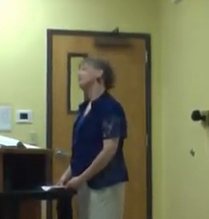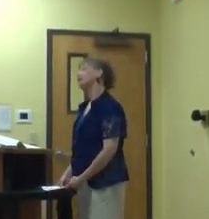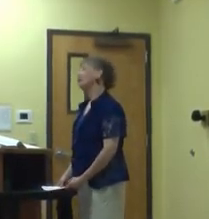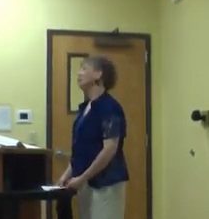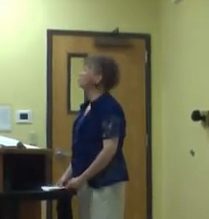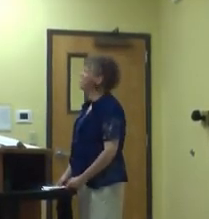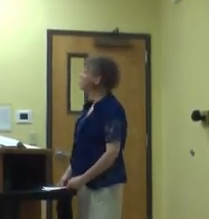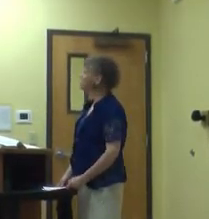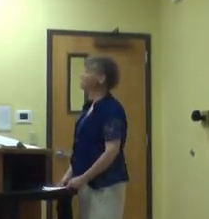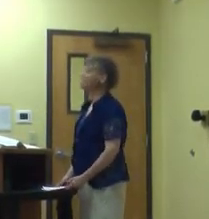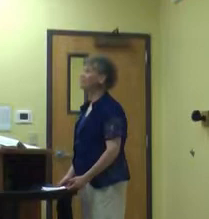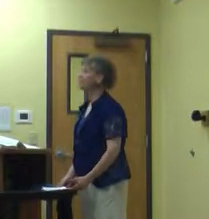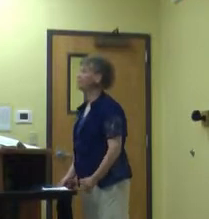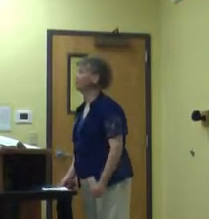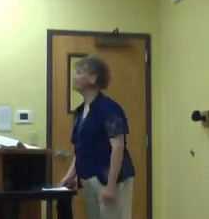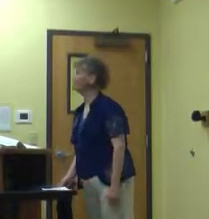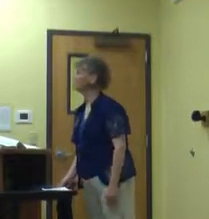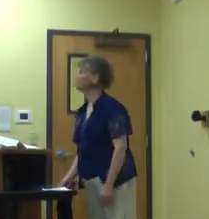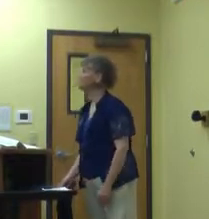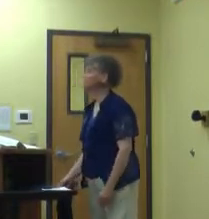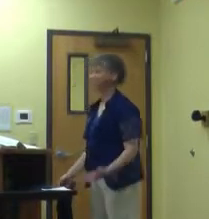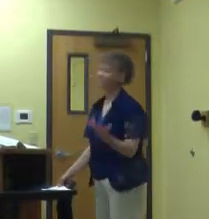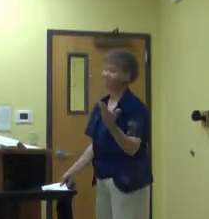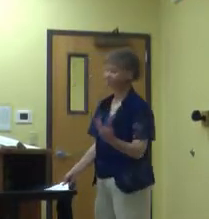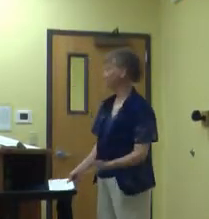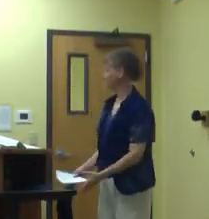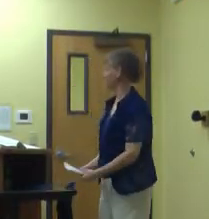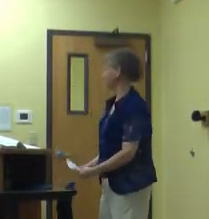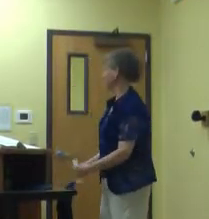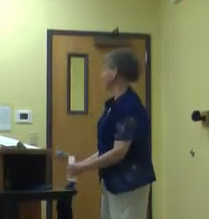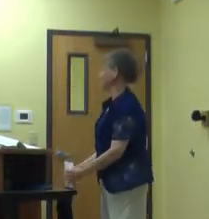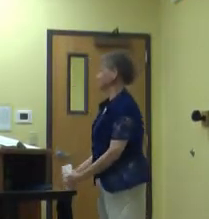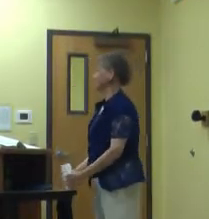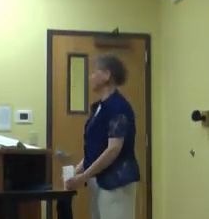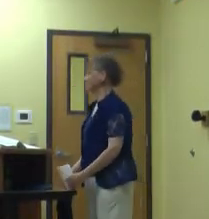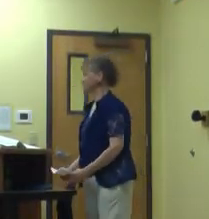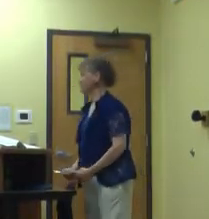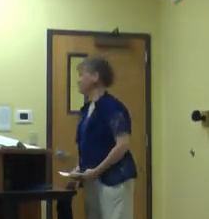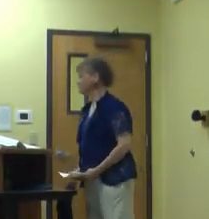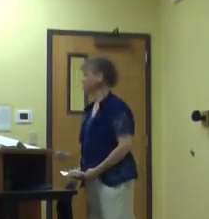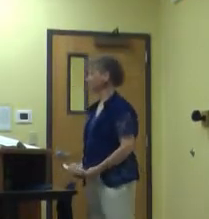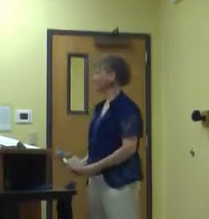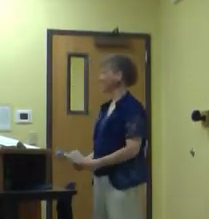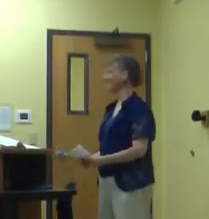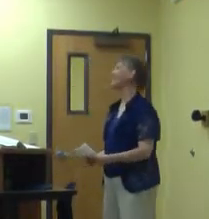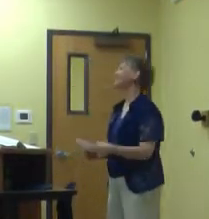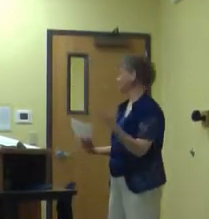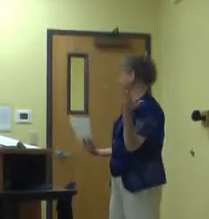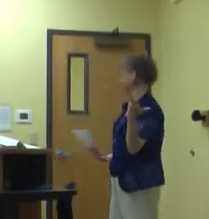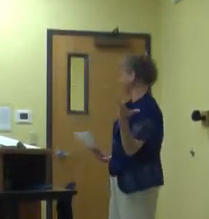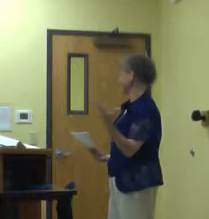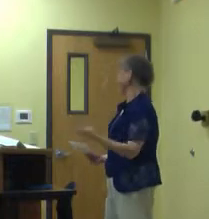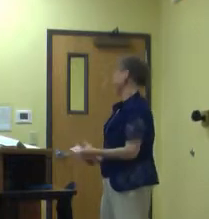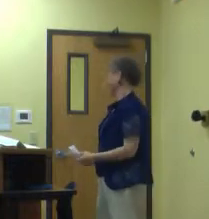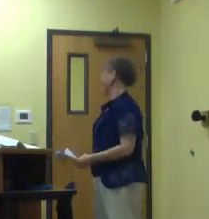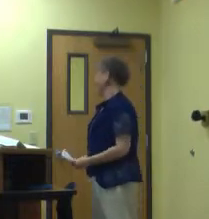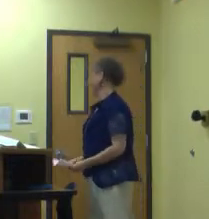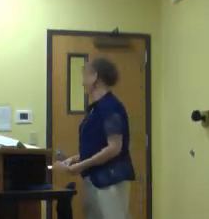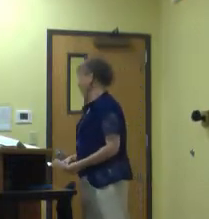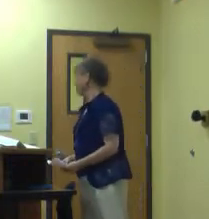So You can't pretend you didn't see. I know. I was thinking the deaf person looks at you. I saw you looking at me. Yeah. I know that you don't want to talk to me right now.